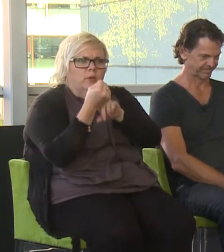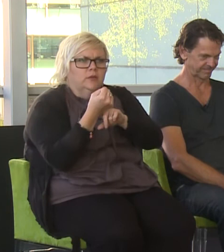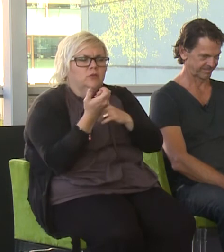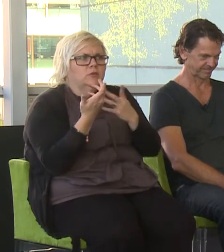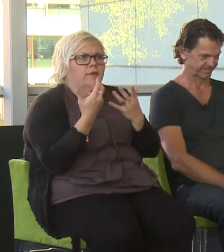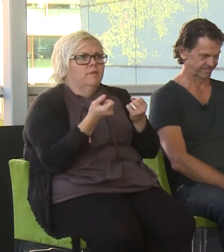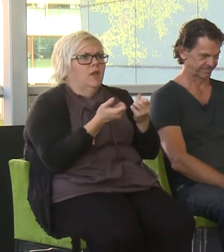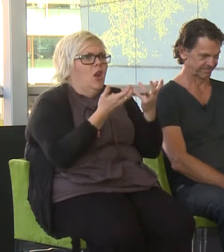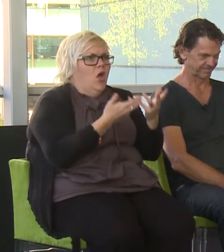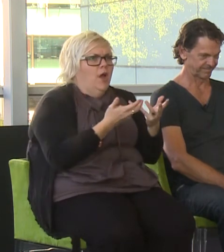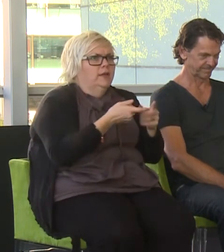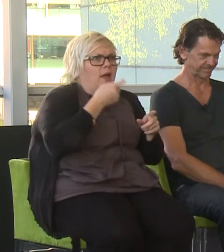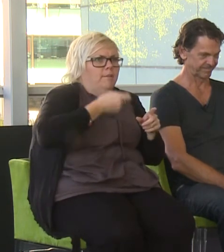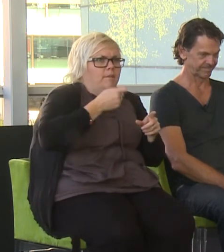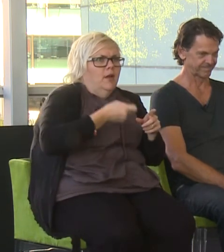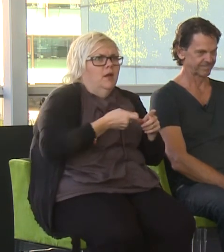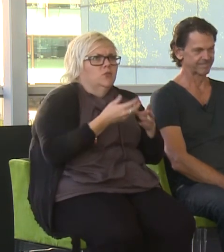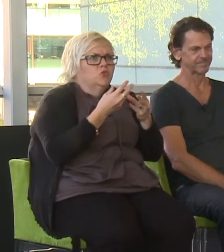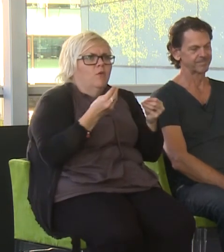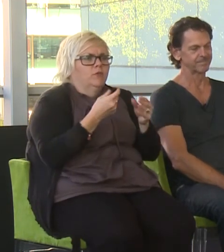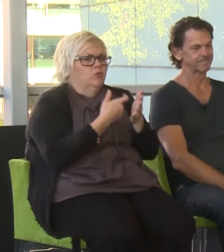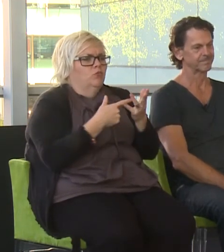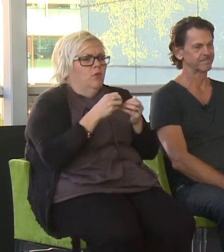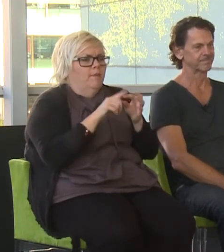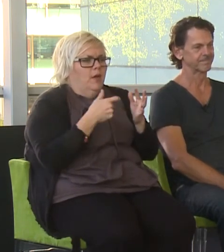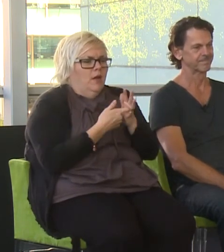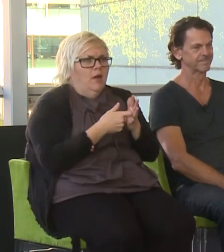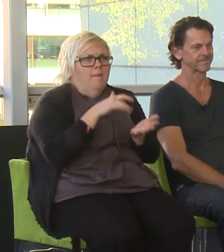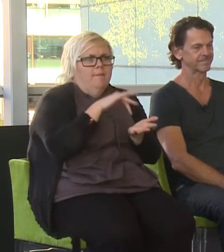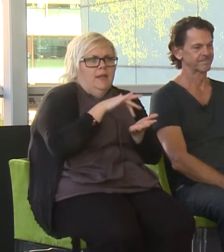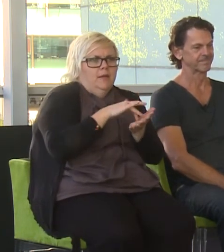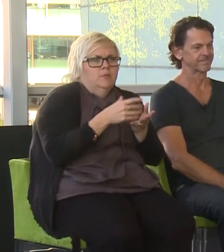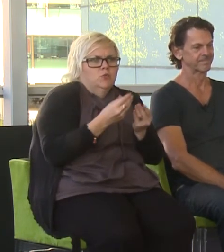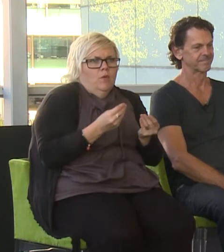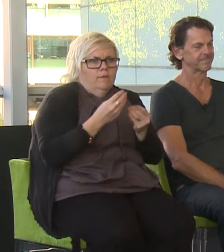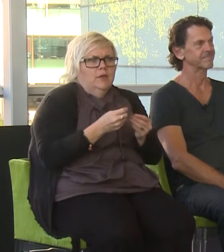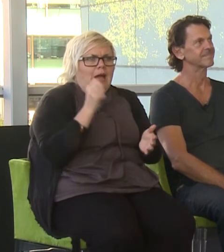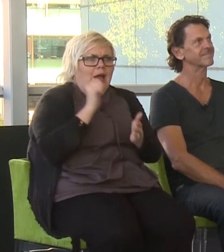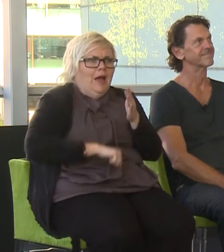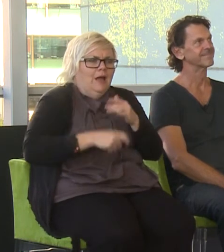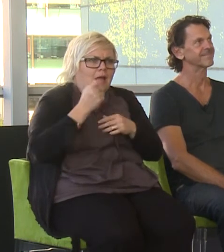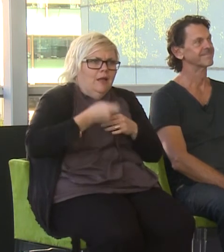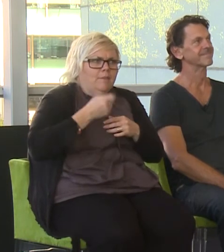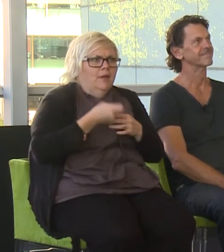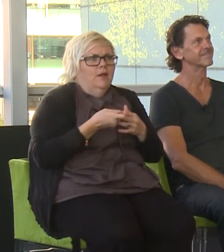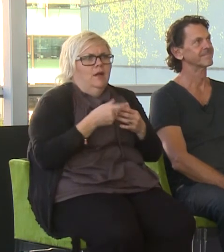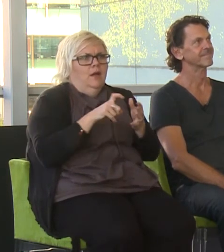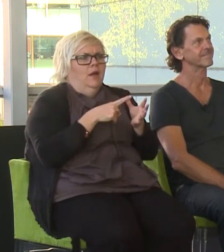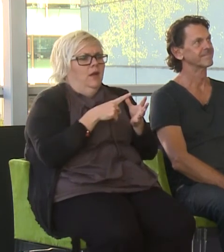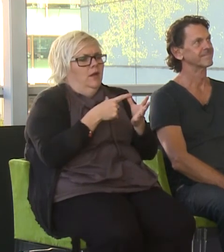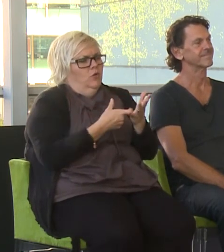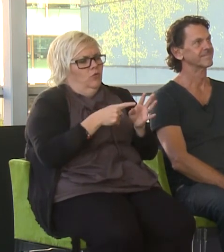lightweight fiberglass hammers, soft rubber ones, medium soft ones, hard ones, acrylic hammers